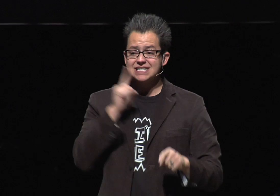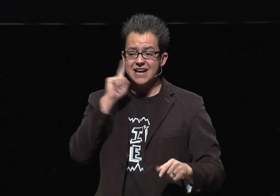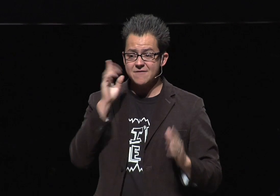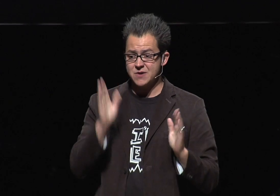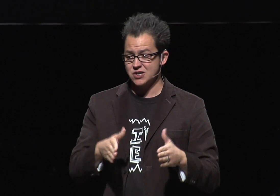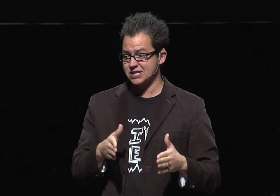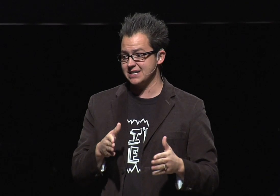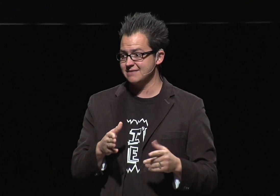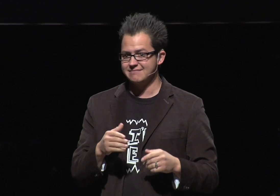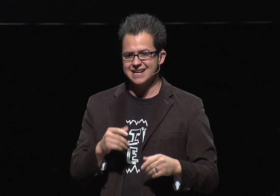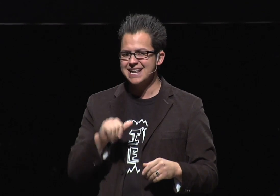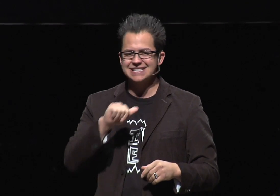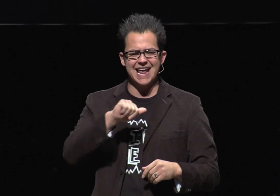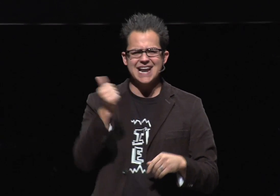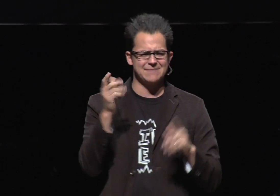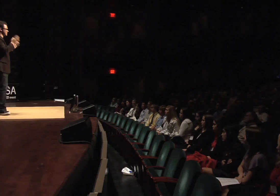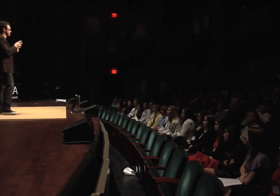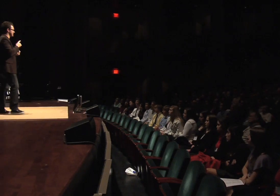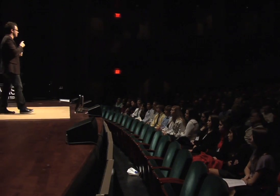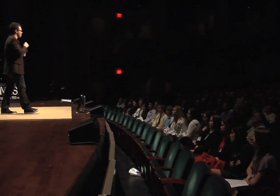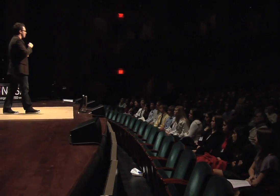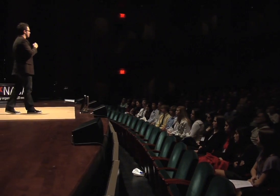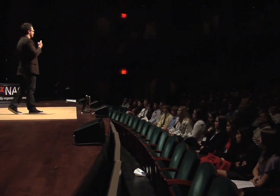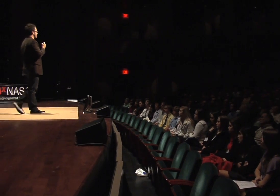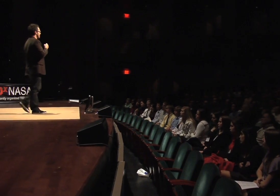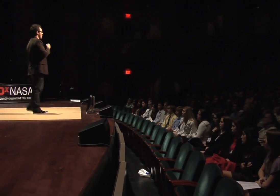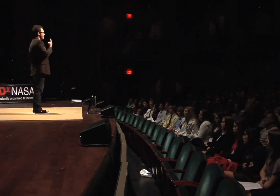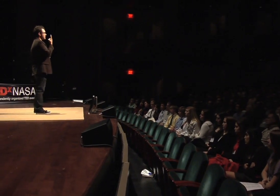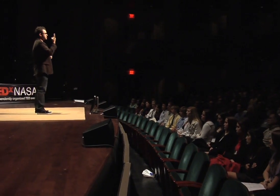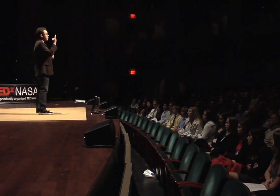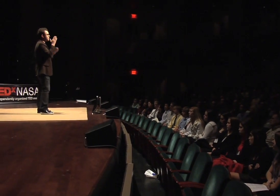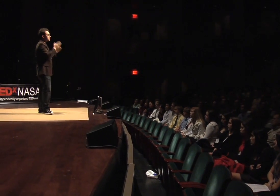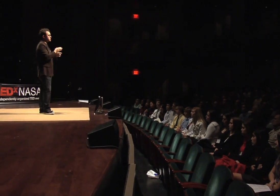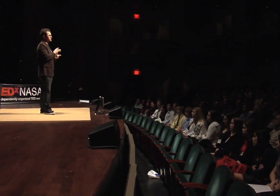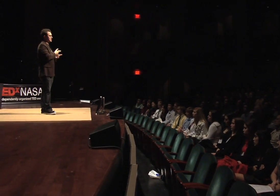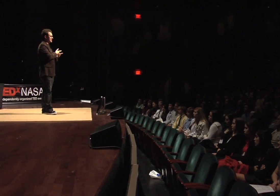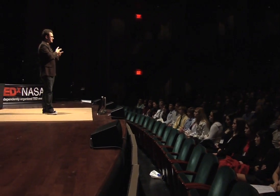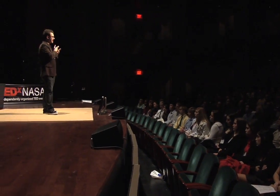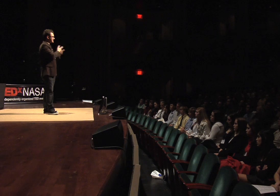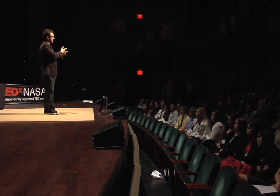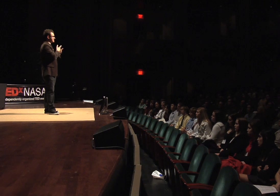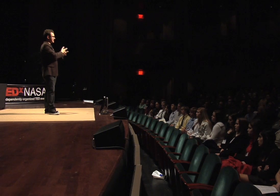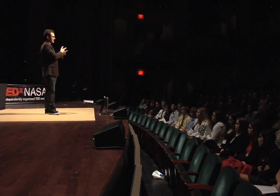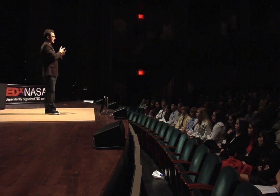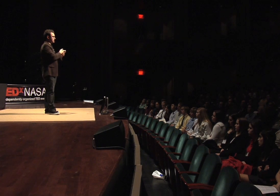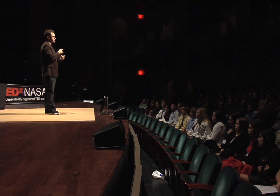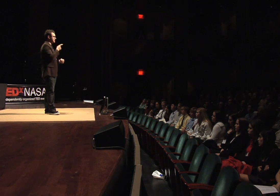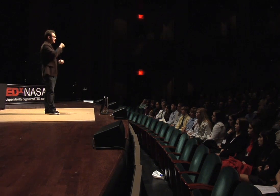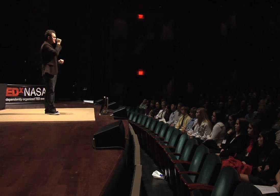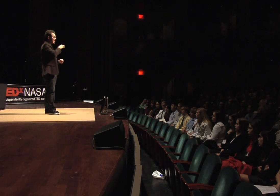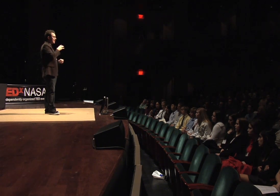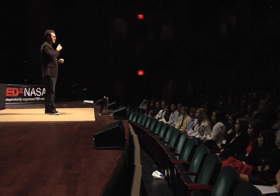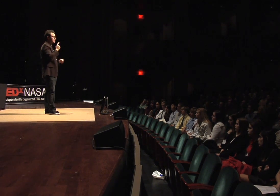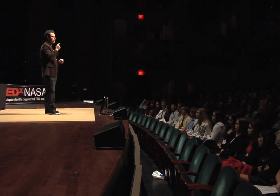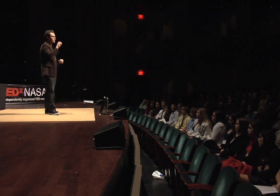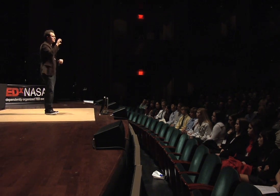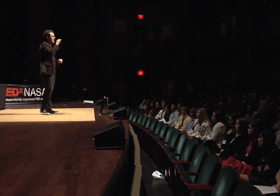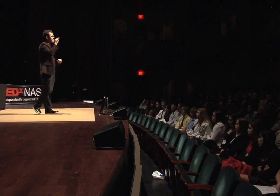deaf person, and as any person in the world, it's one person that it takes to make a connection. And this guy was